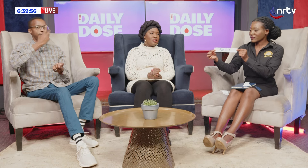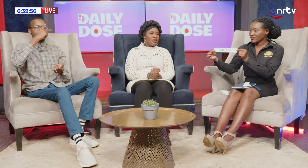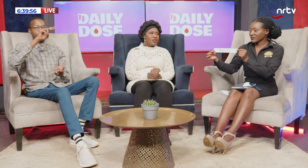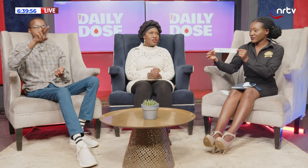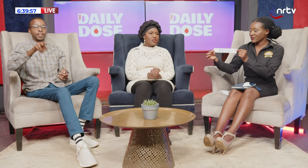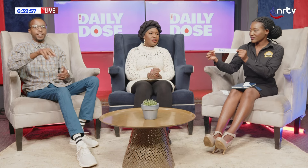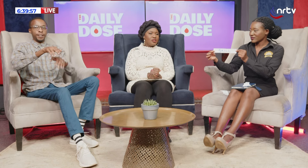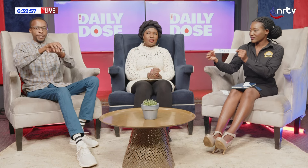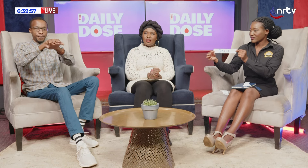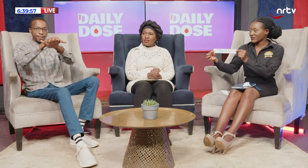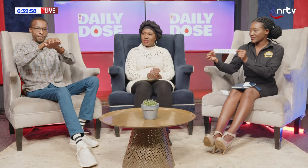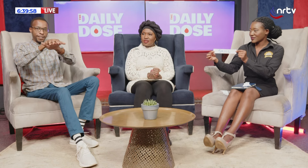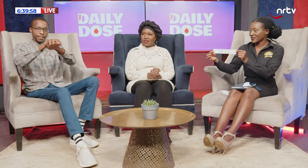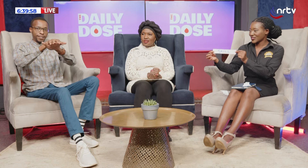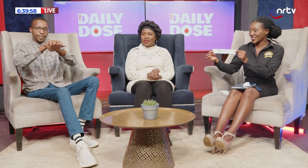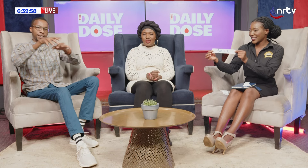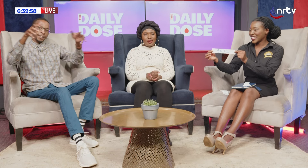see fish.